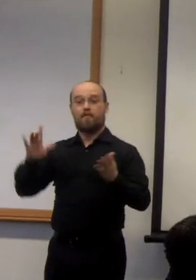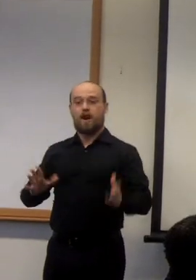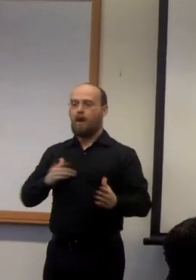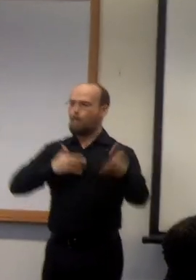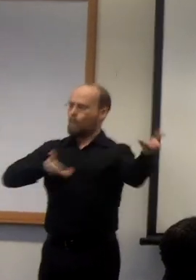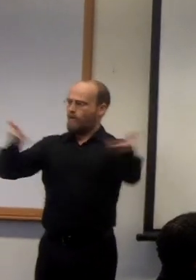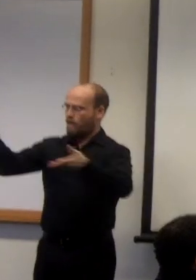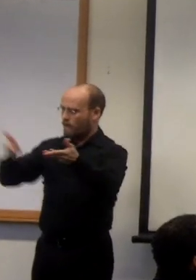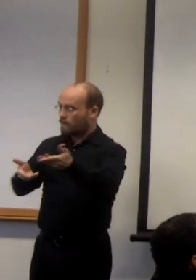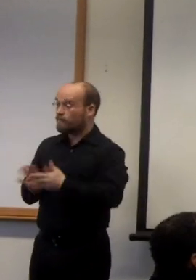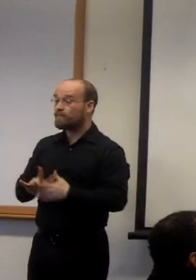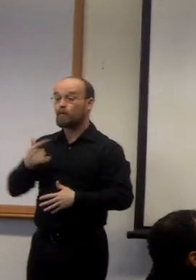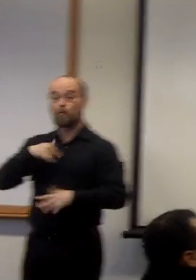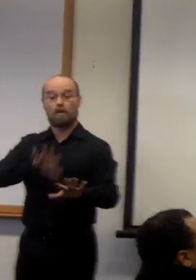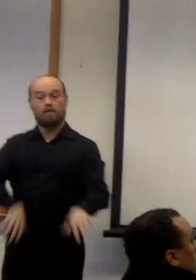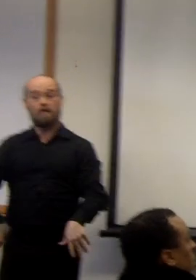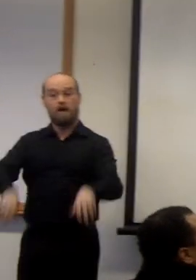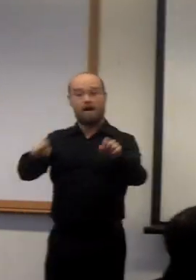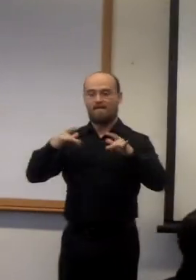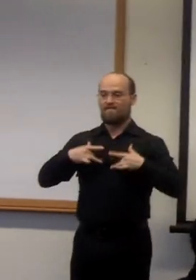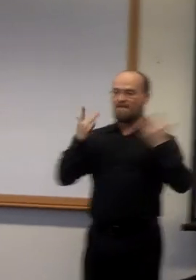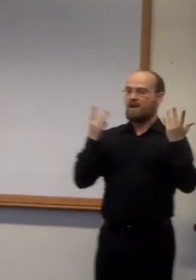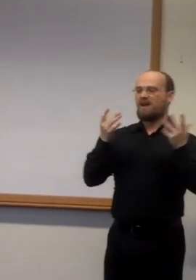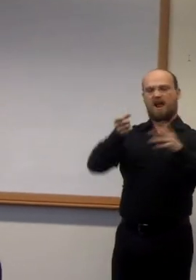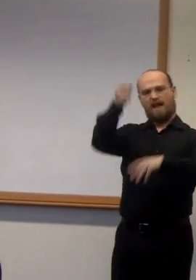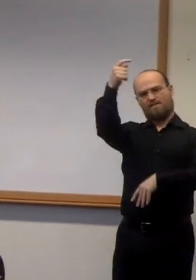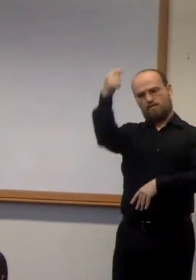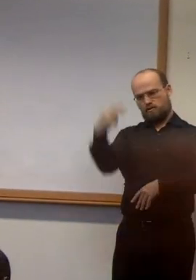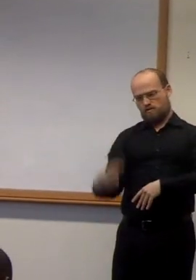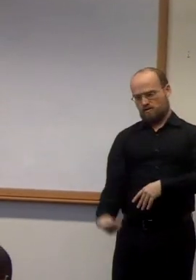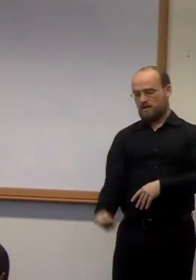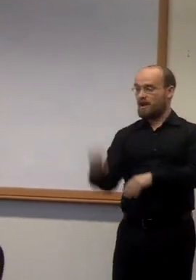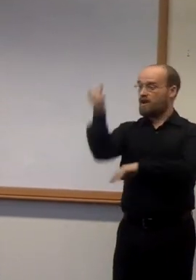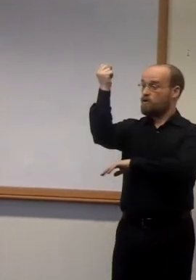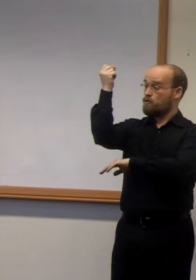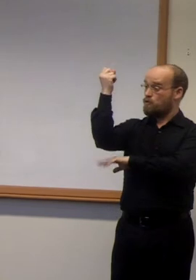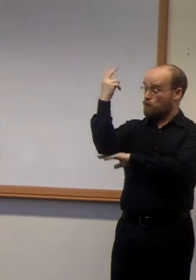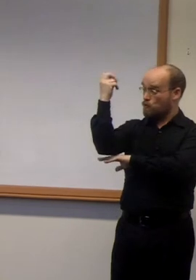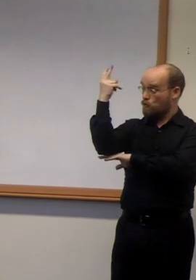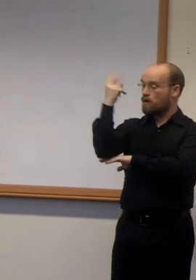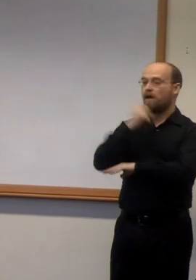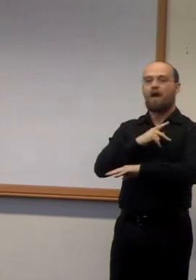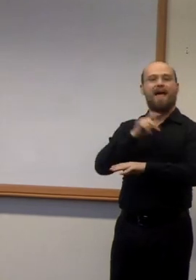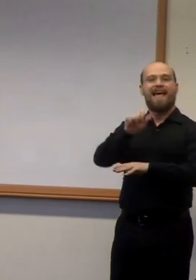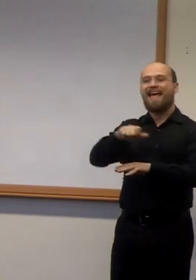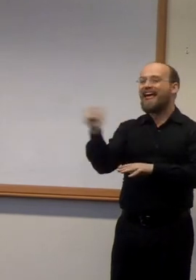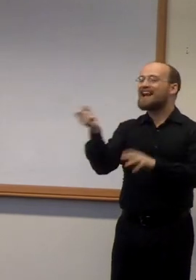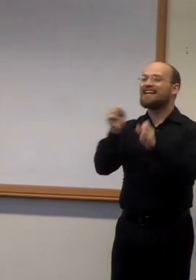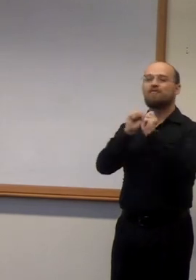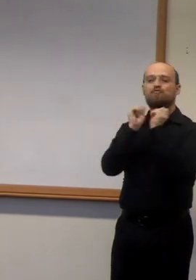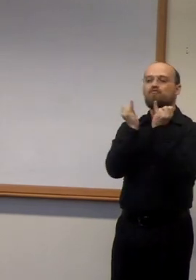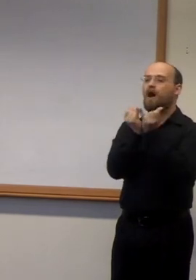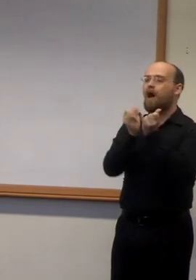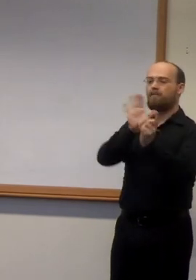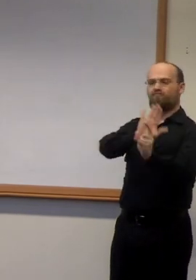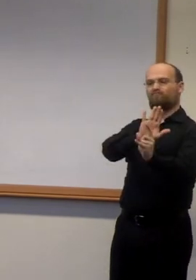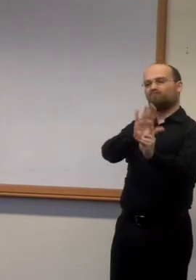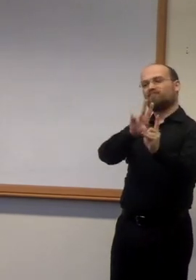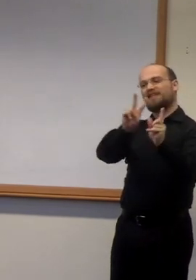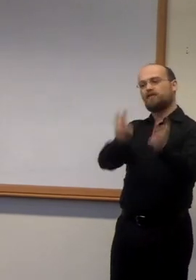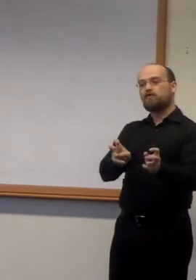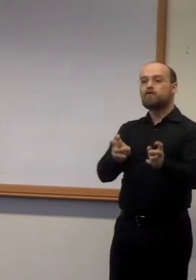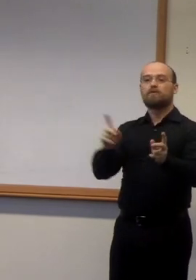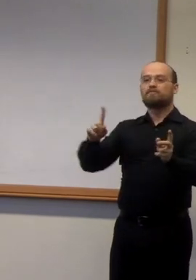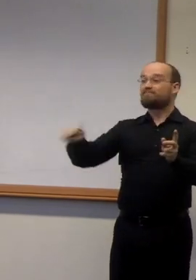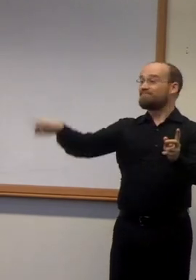hold an event every Thursday at noon on any social issue that our community wants to talk about.